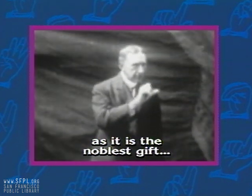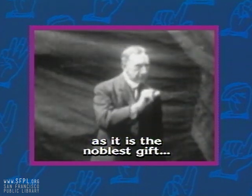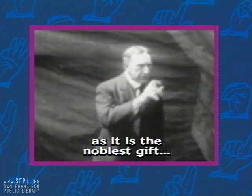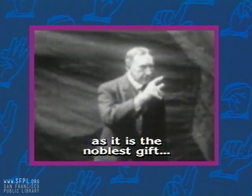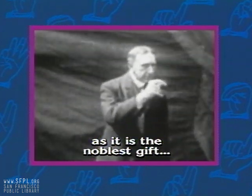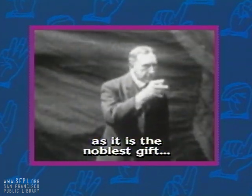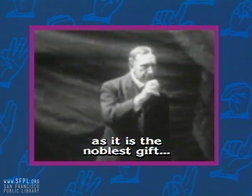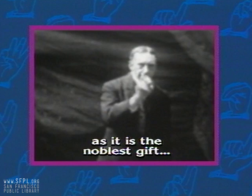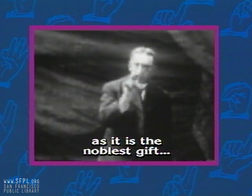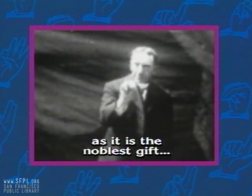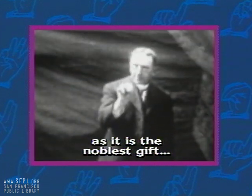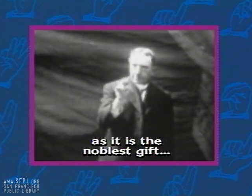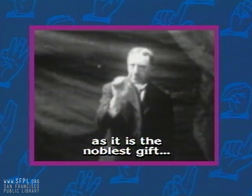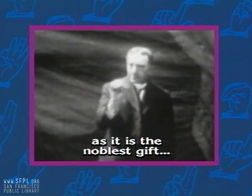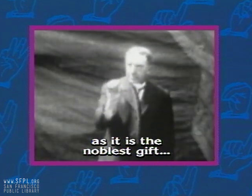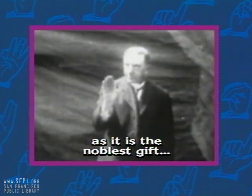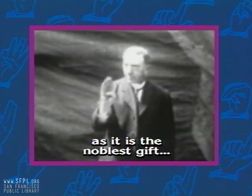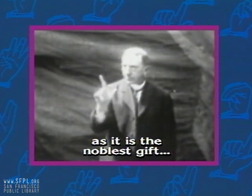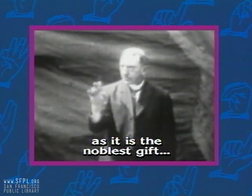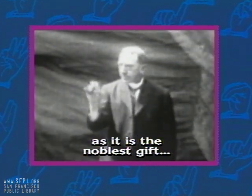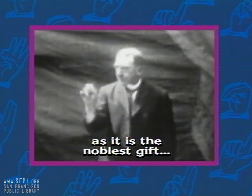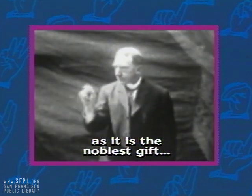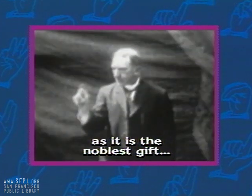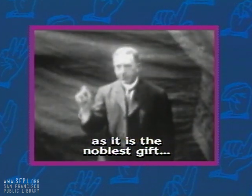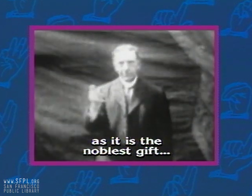as it is the noblest gift